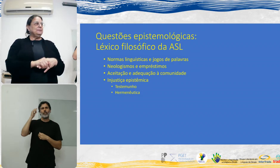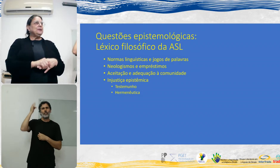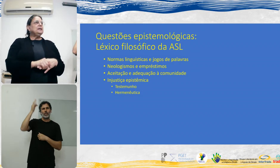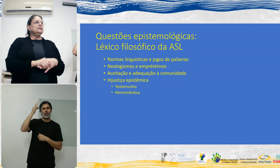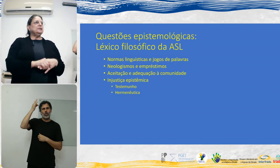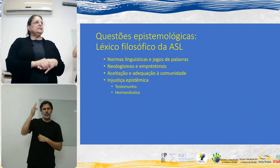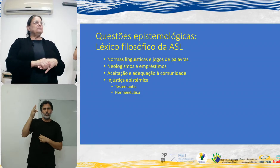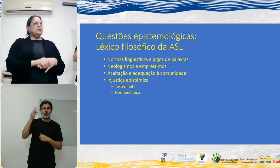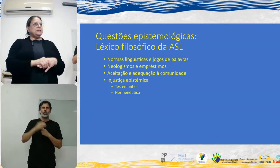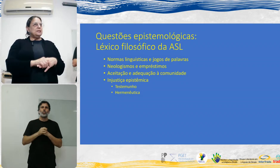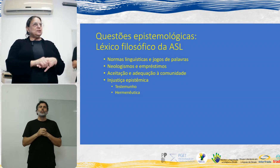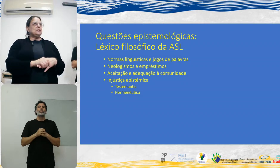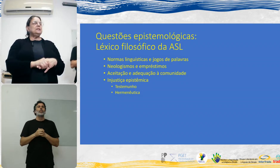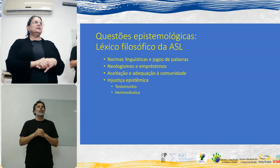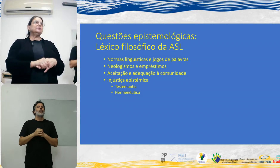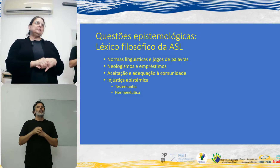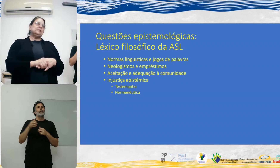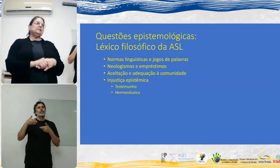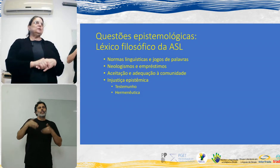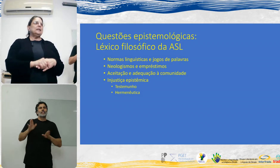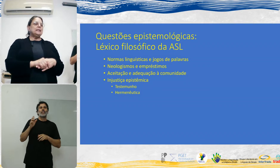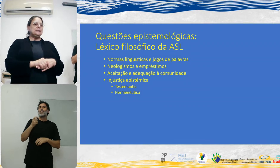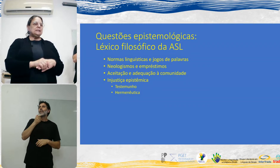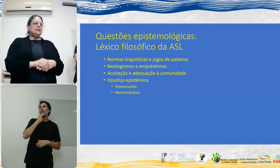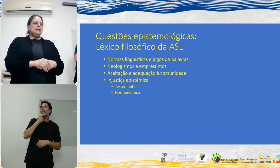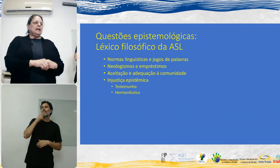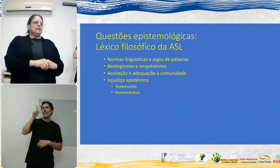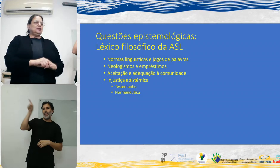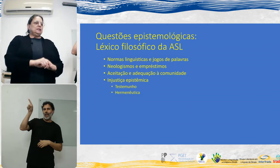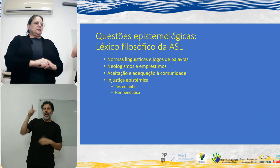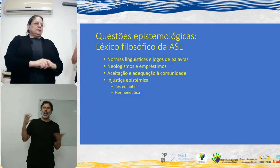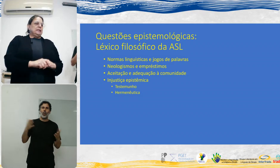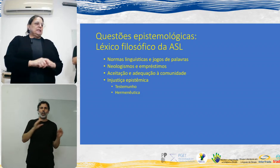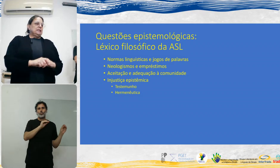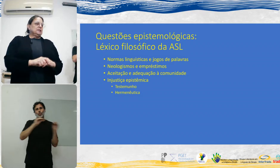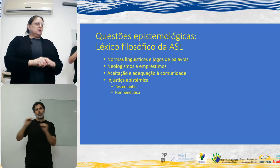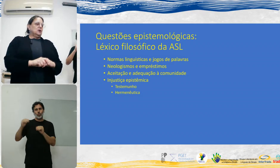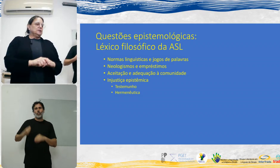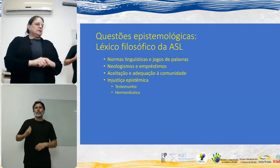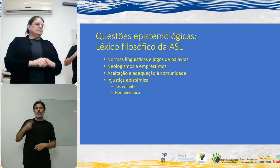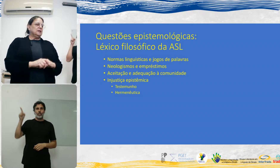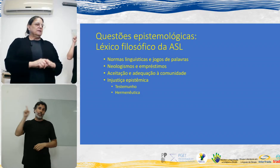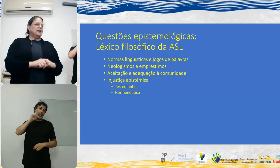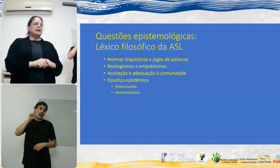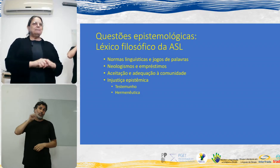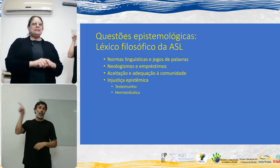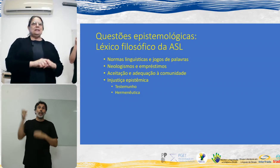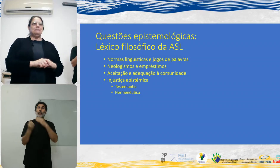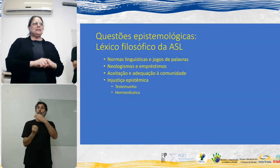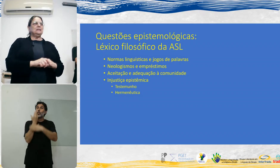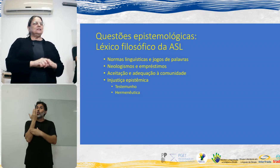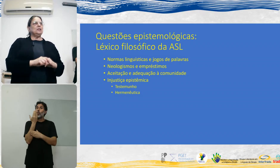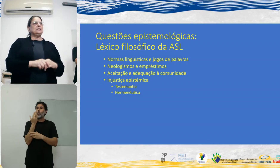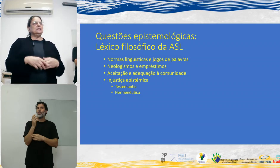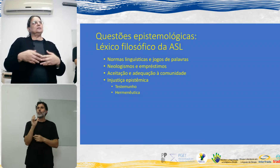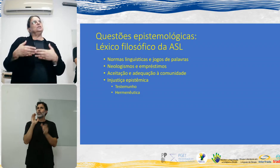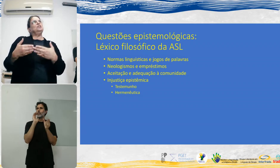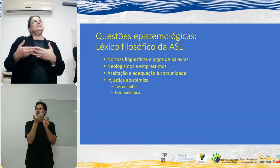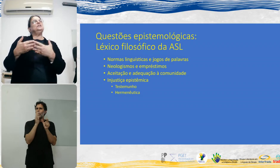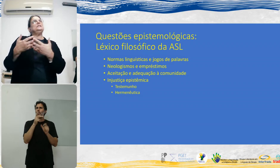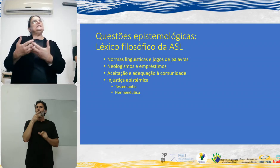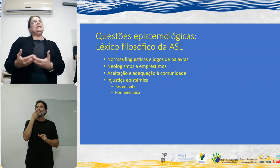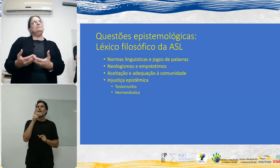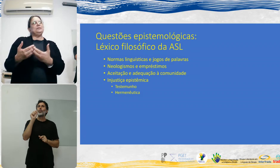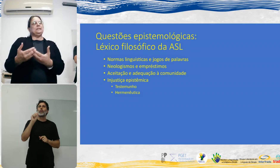Fricker. She's British, now she's in the US, and she created this concept of epistemic injustice, or